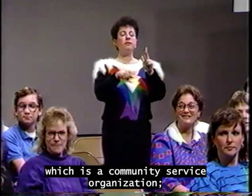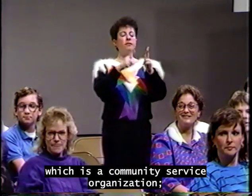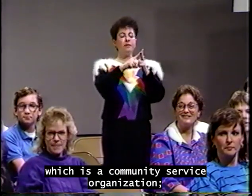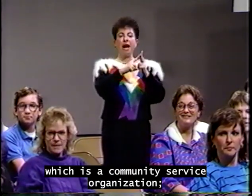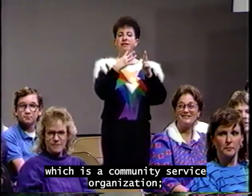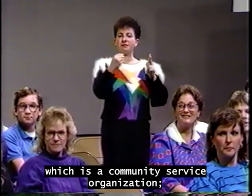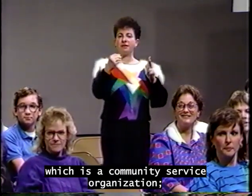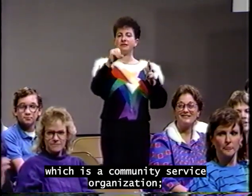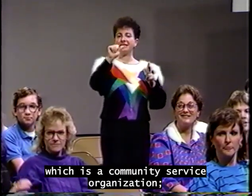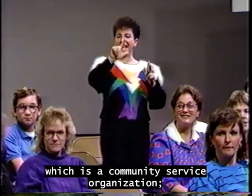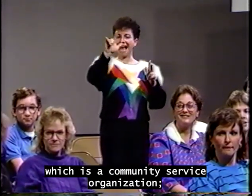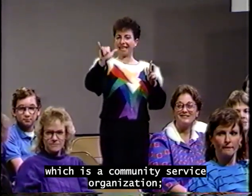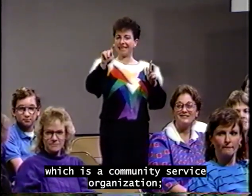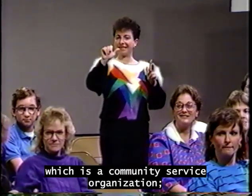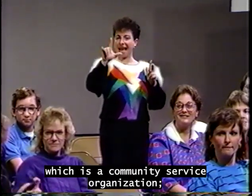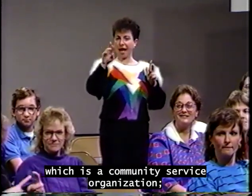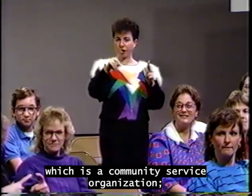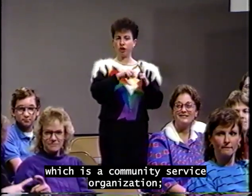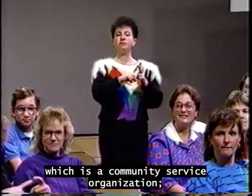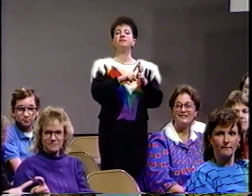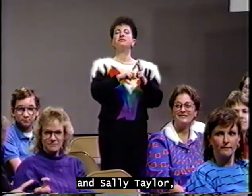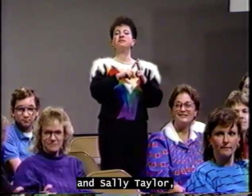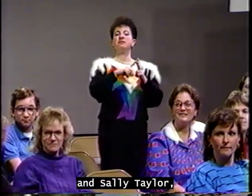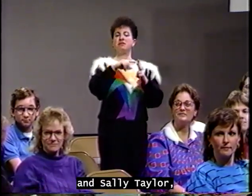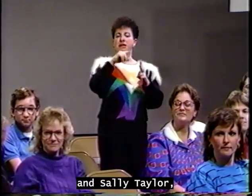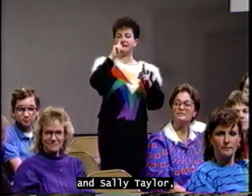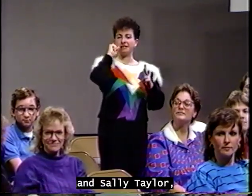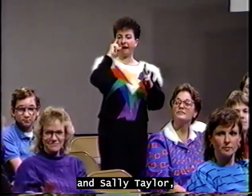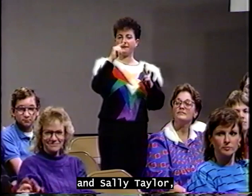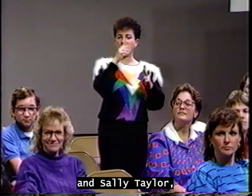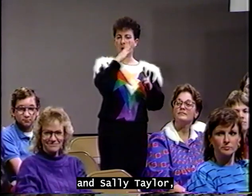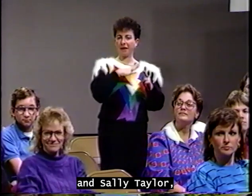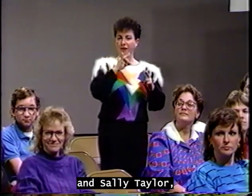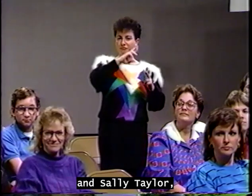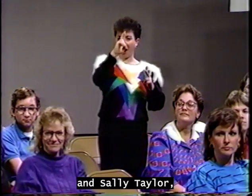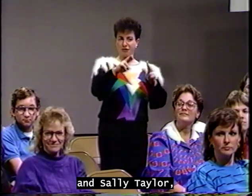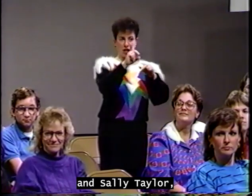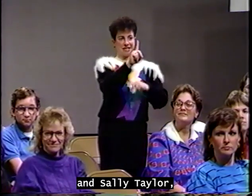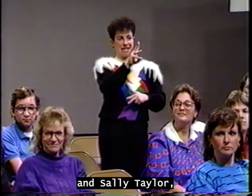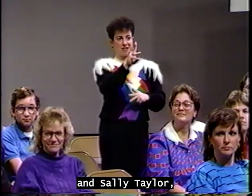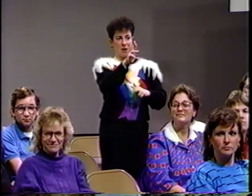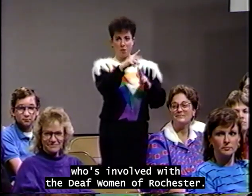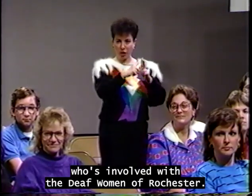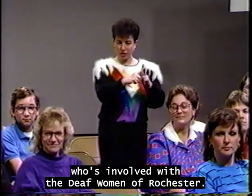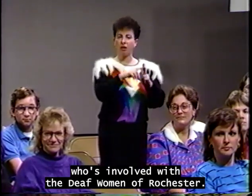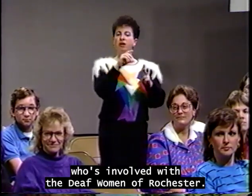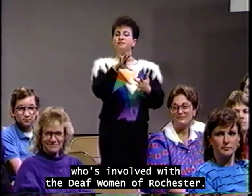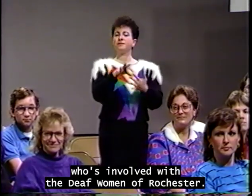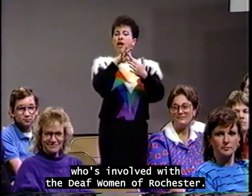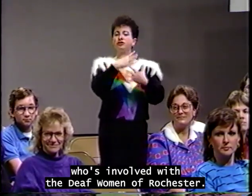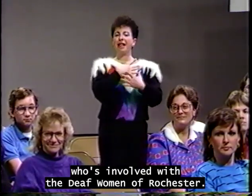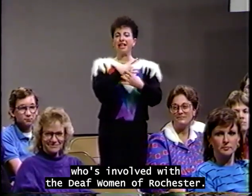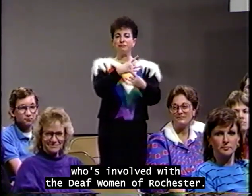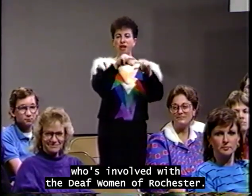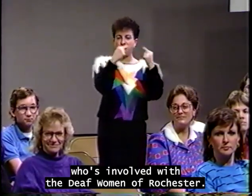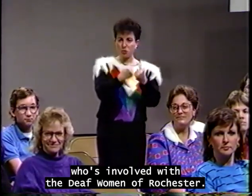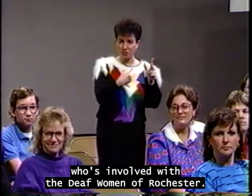service organization, and Sally Taylor, who's involved with the Deaf Women of